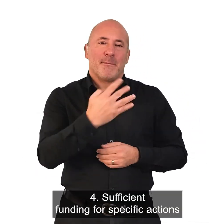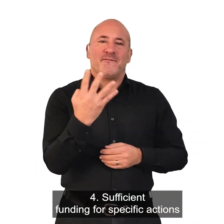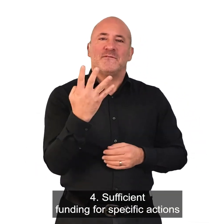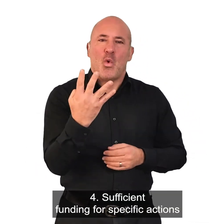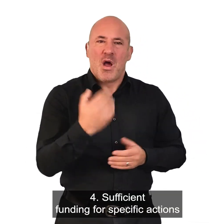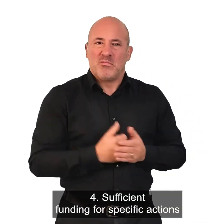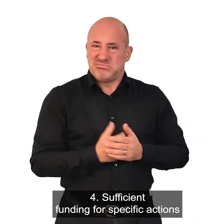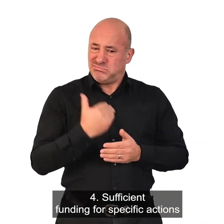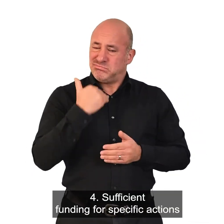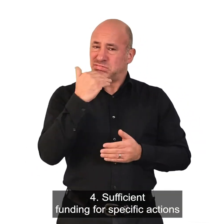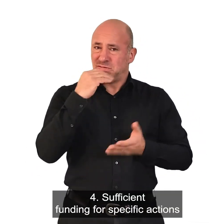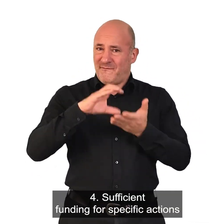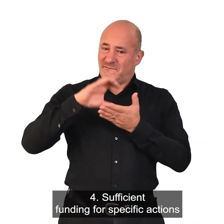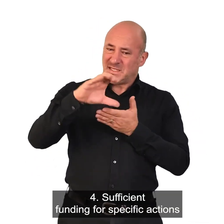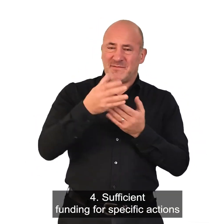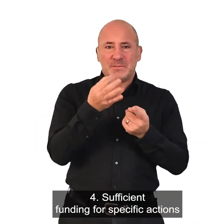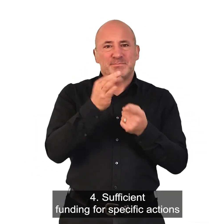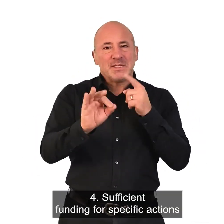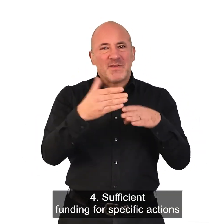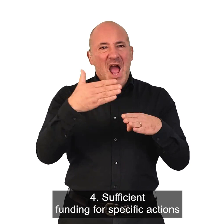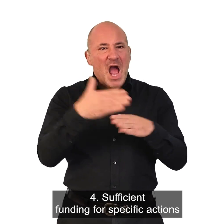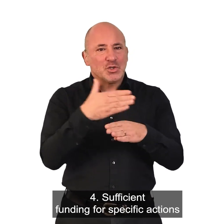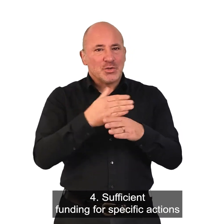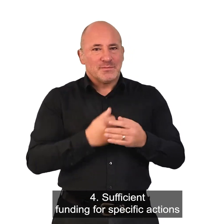4. Sufficient funding for specific actions.